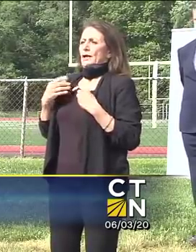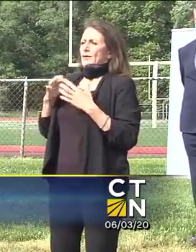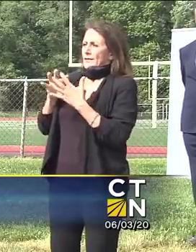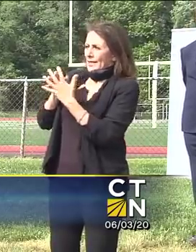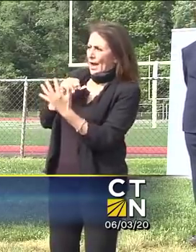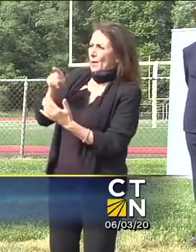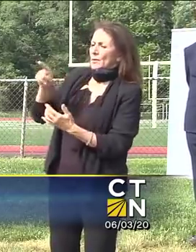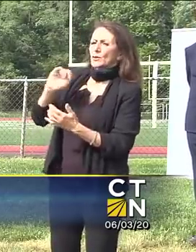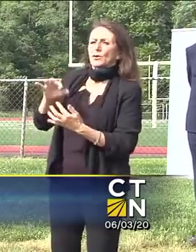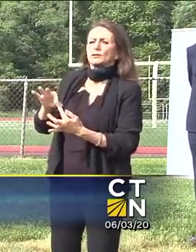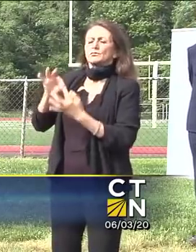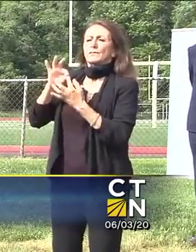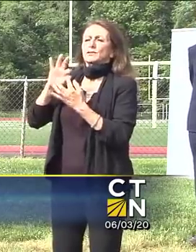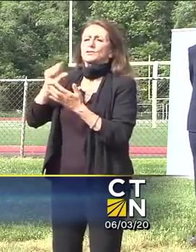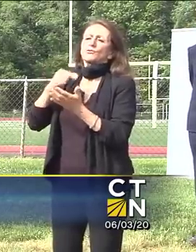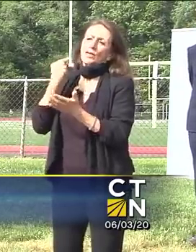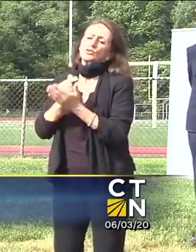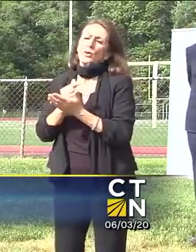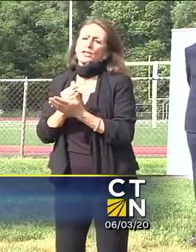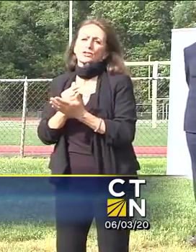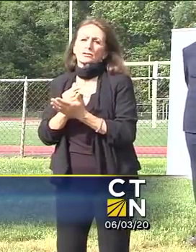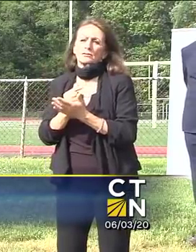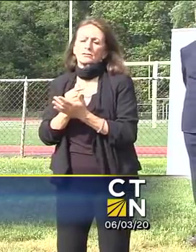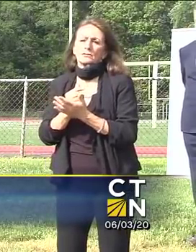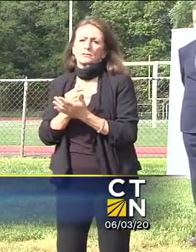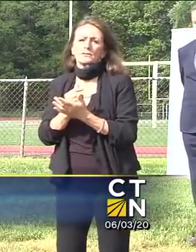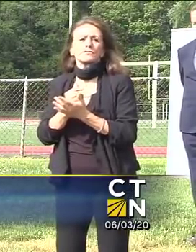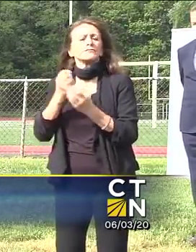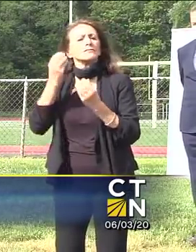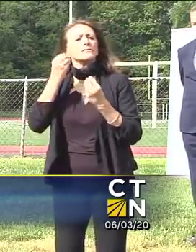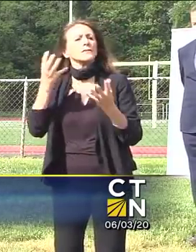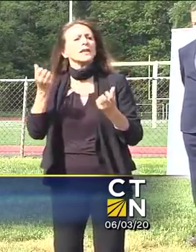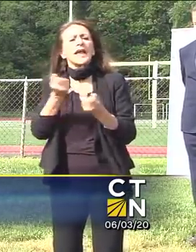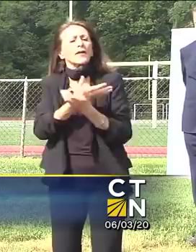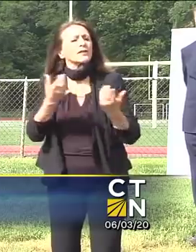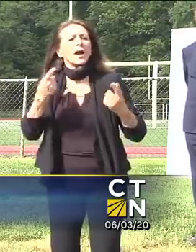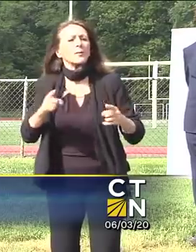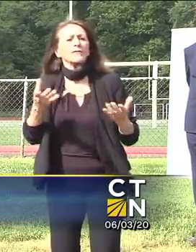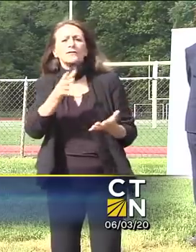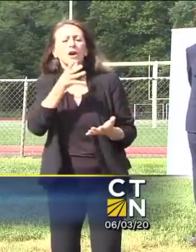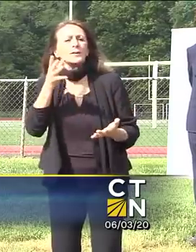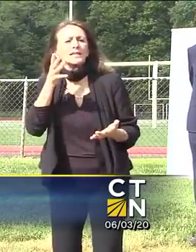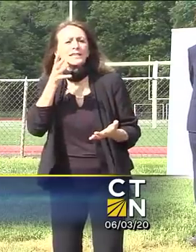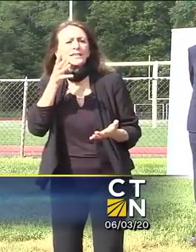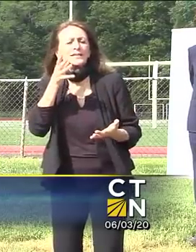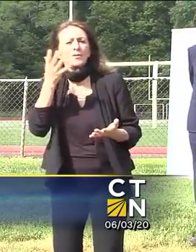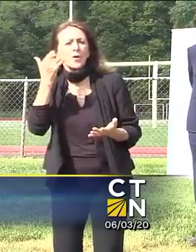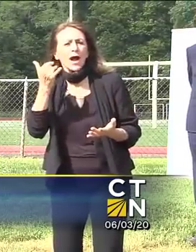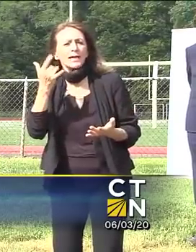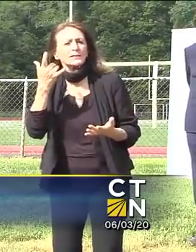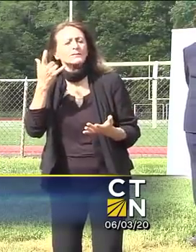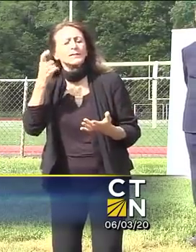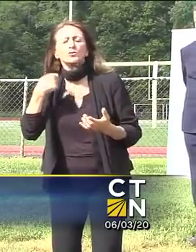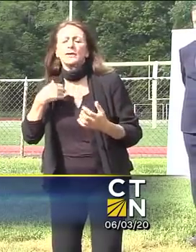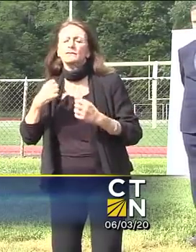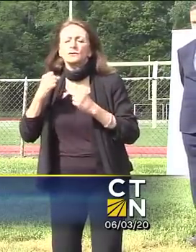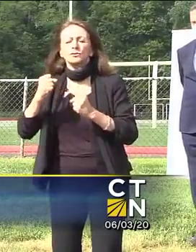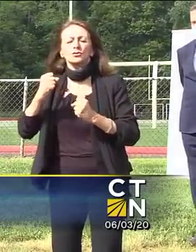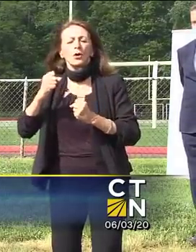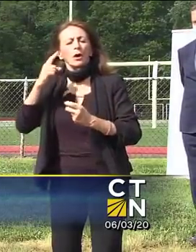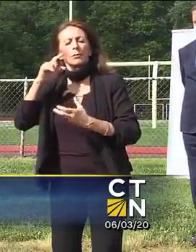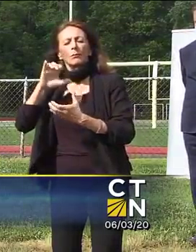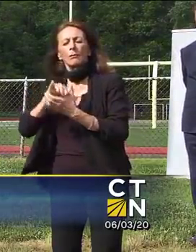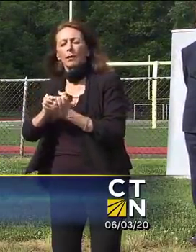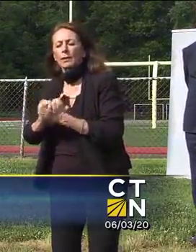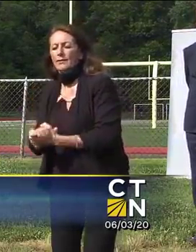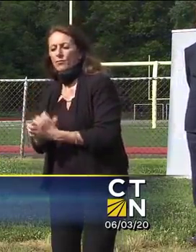our special graduation. Everything that Farmington does is grounded in its beliefs, its core